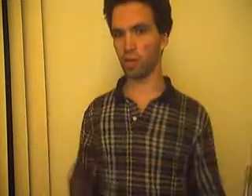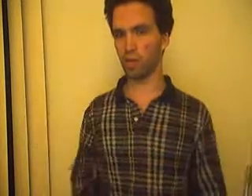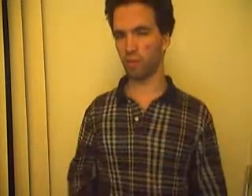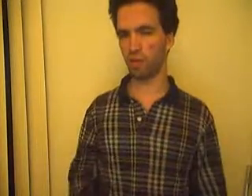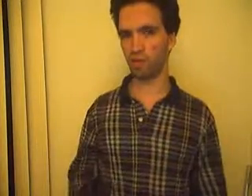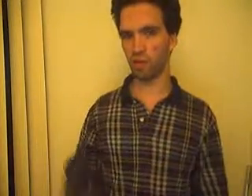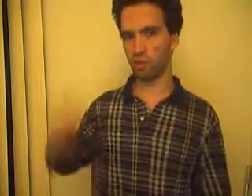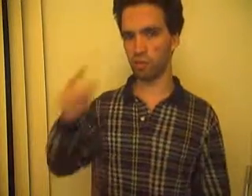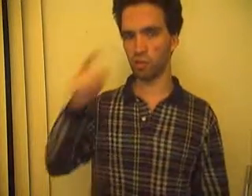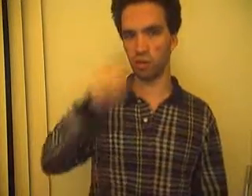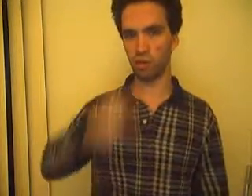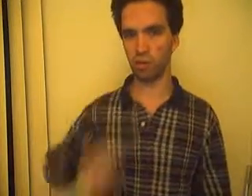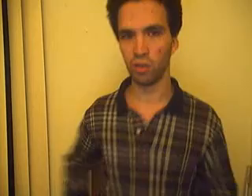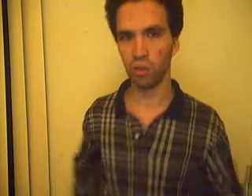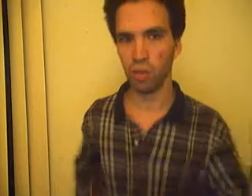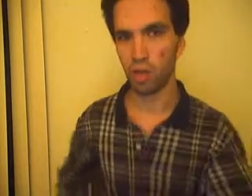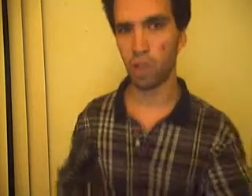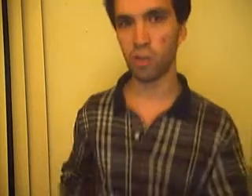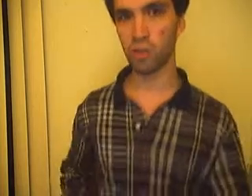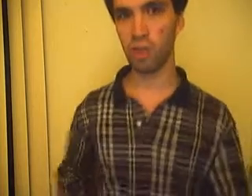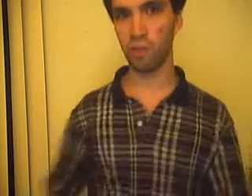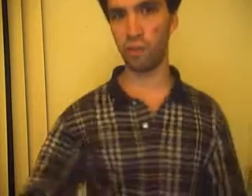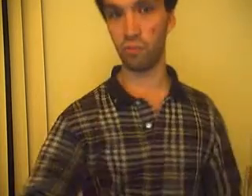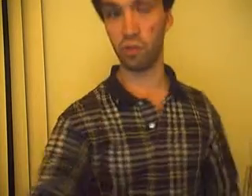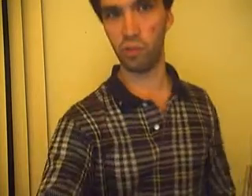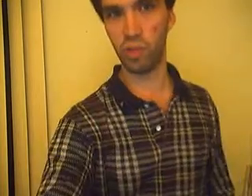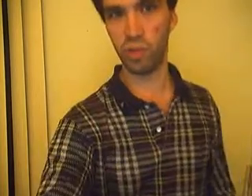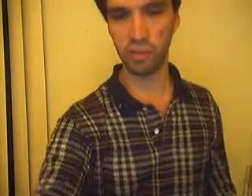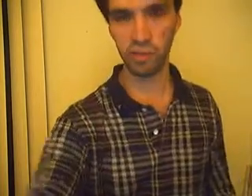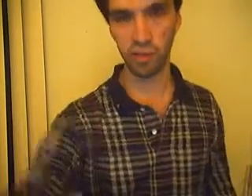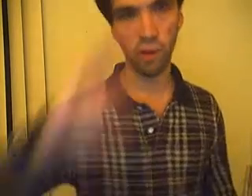shimmer. And it looks like I'm out of time, so I'll cut this off and resume on the next video.